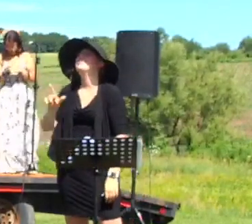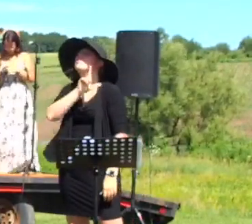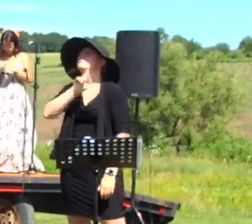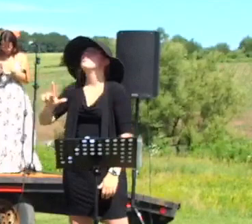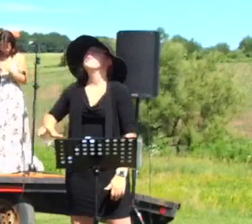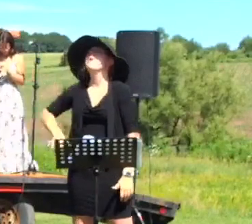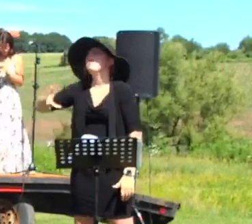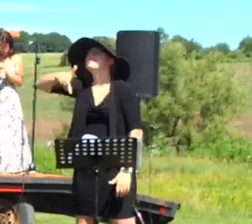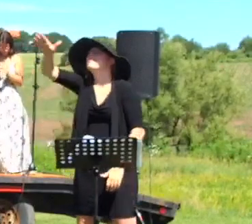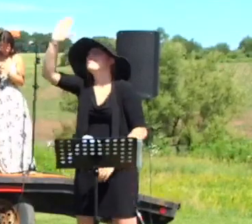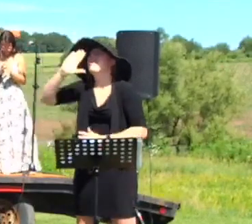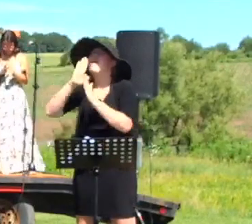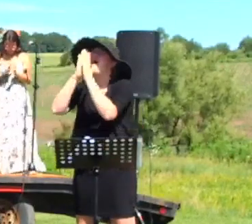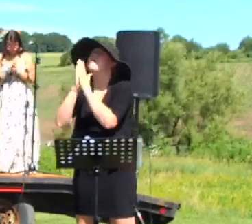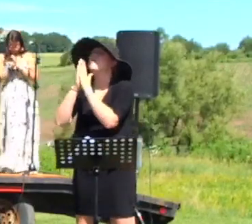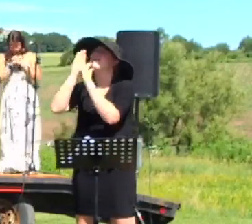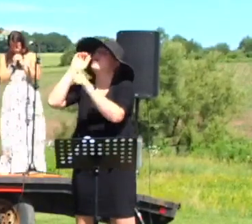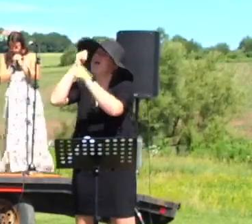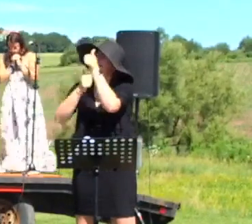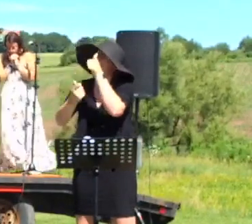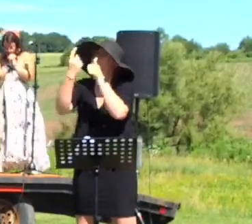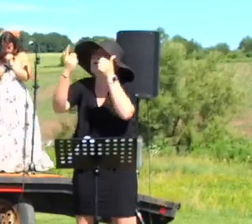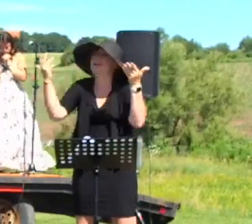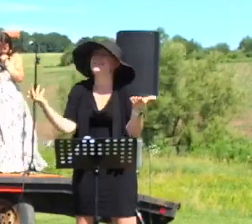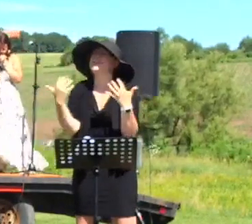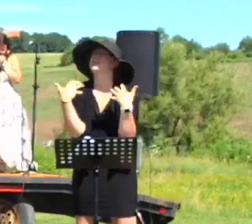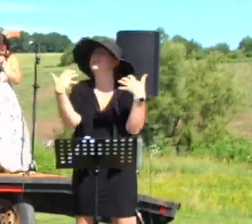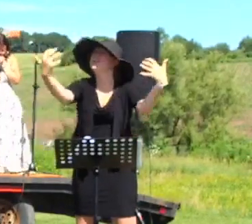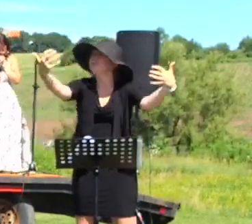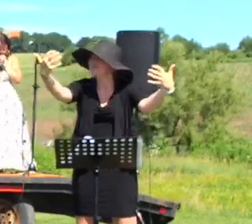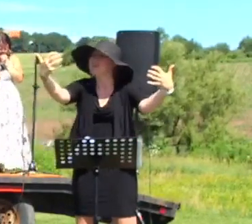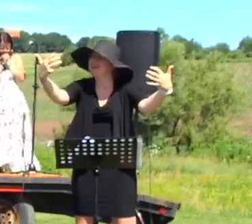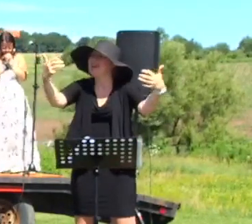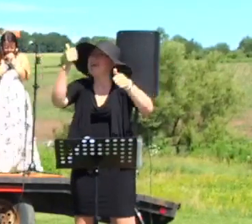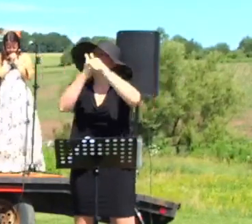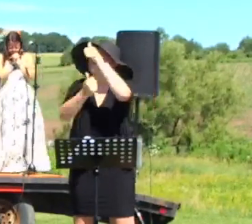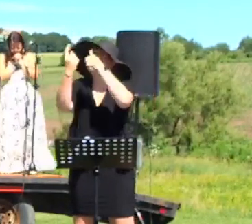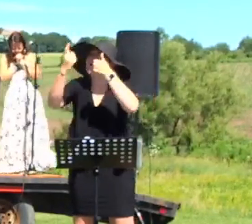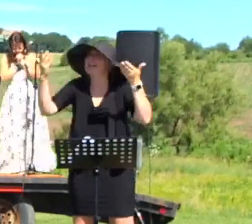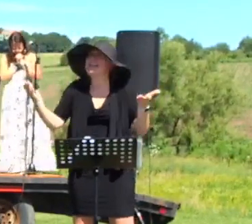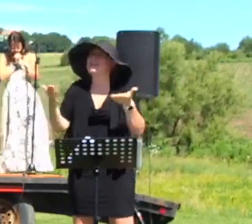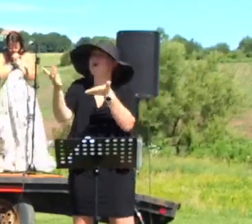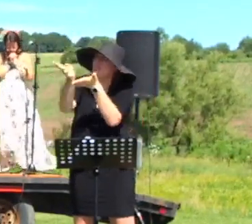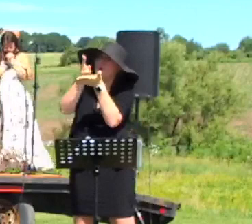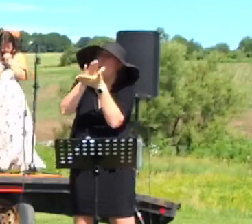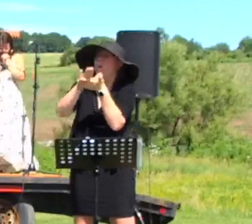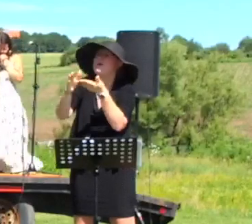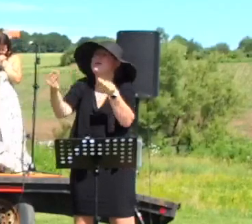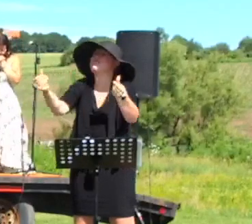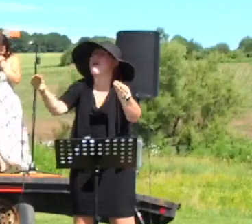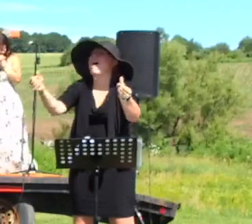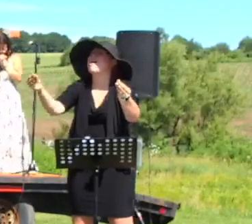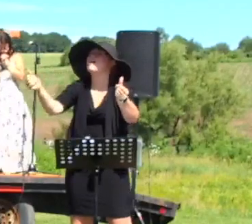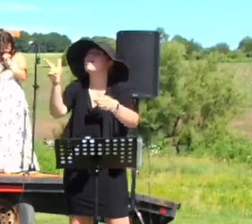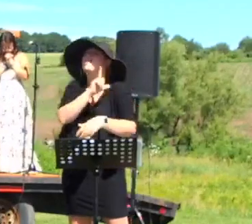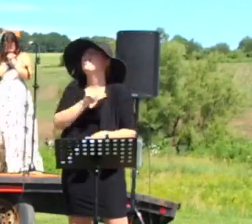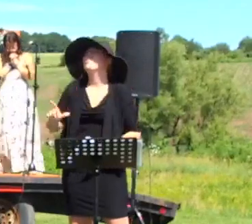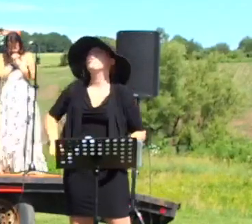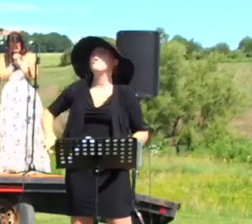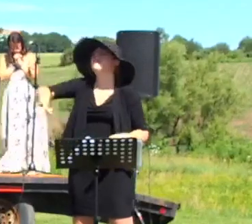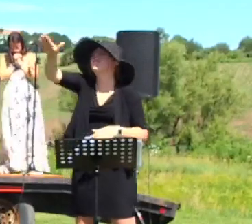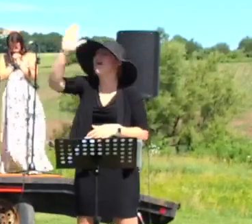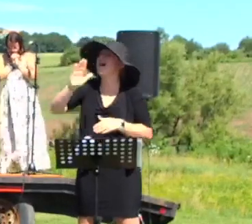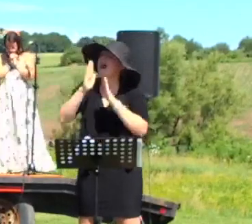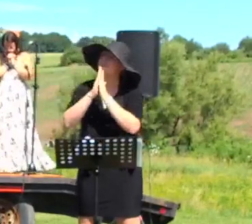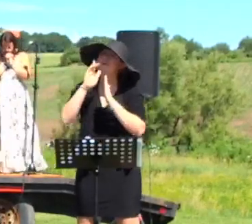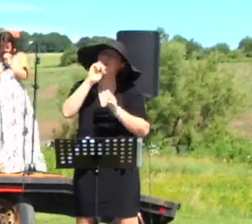pray for every single person in this area, on this holy ground. Lord God, I pray for them